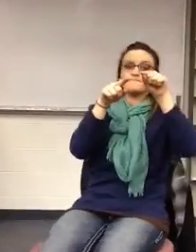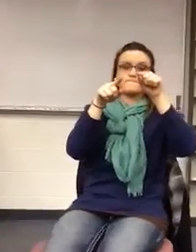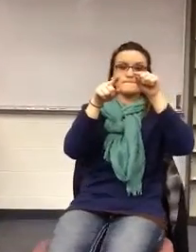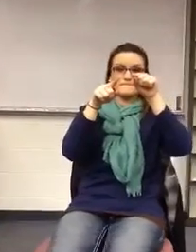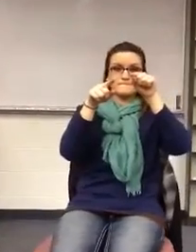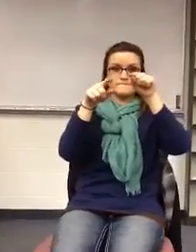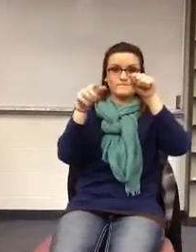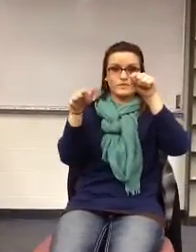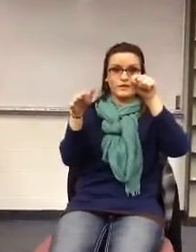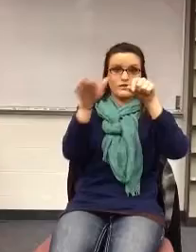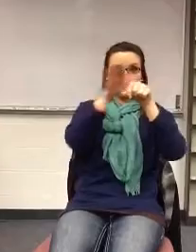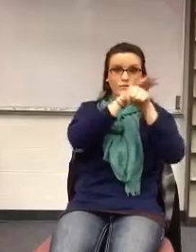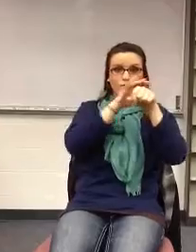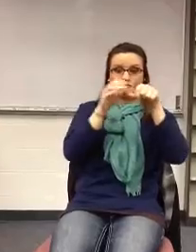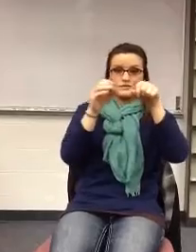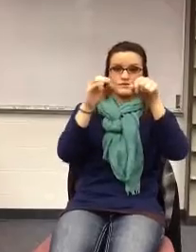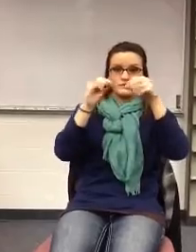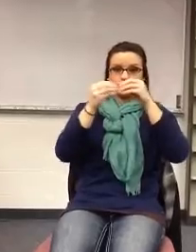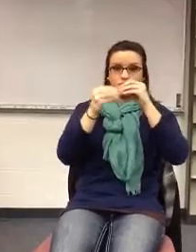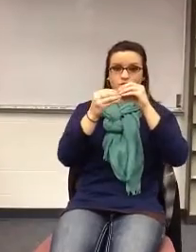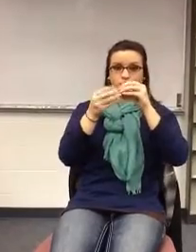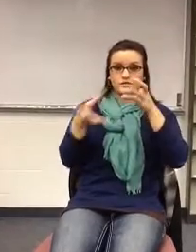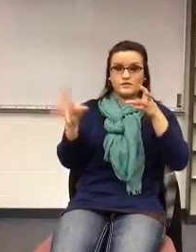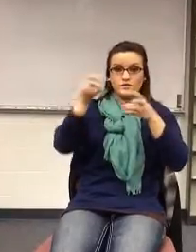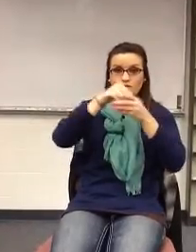the number 0. Everything else is the same.